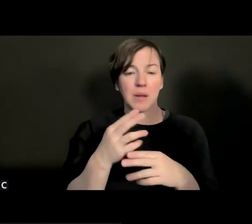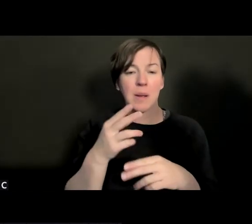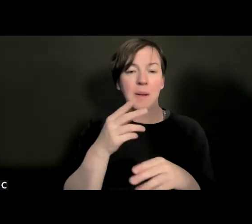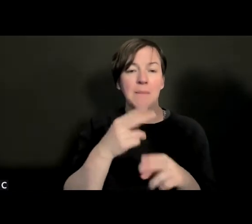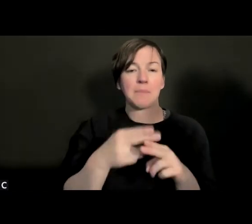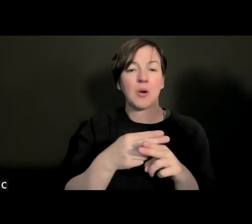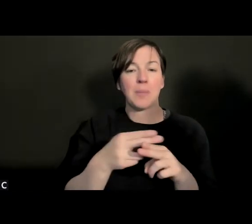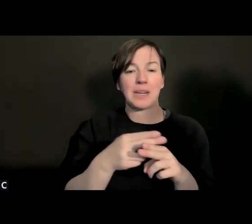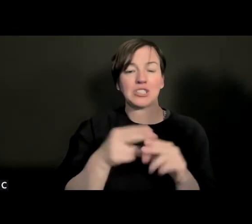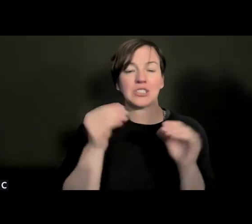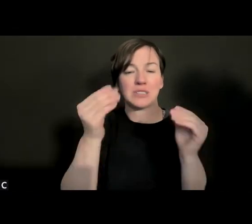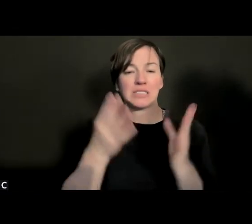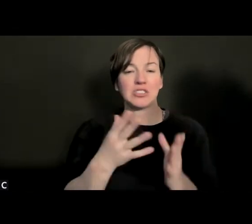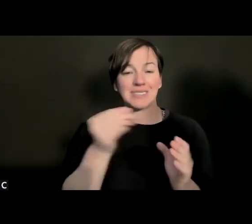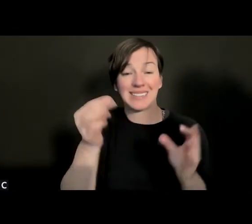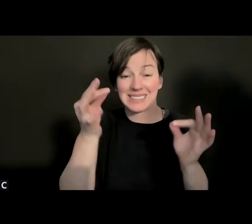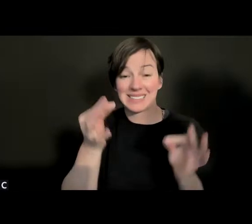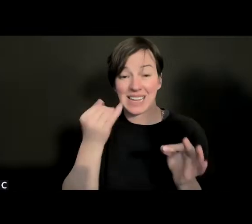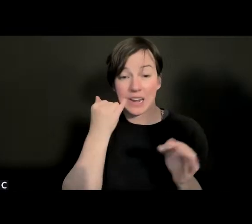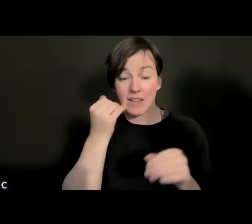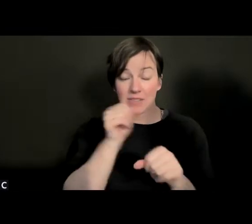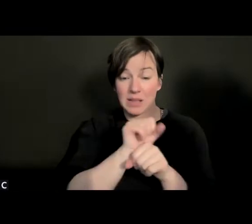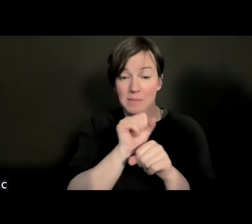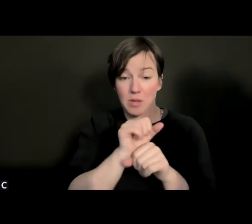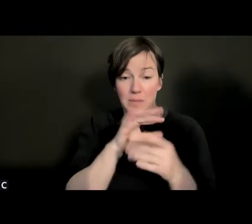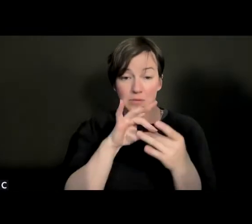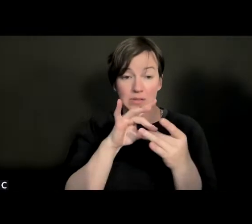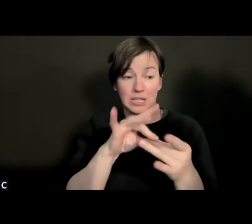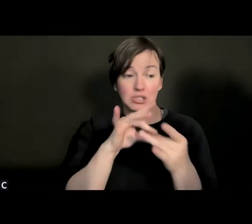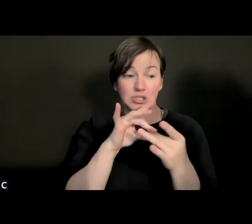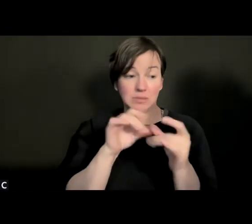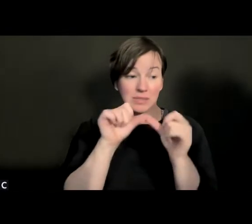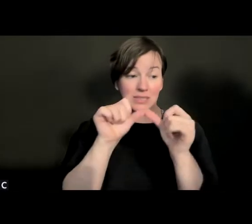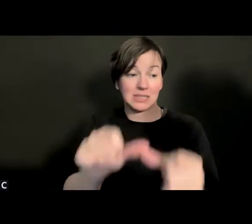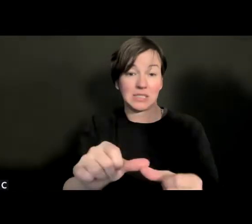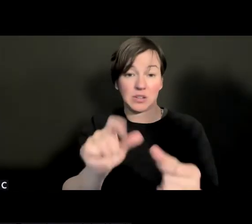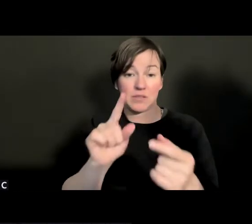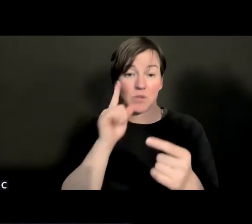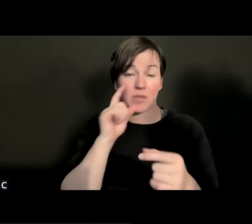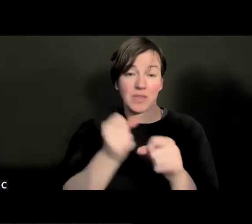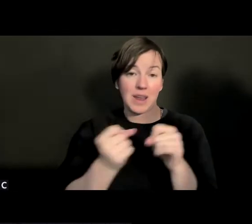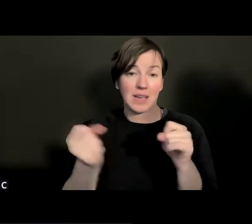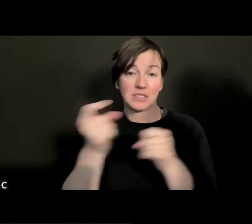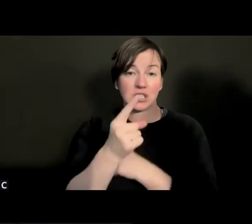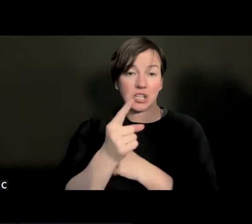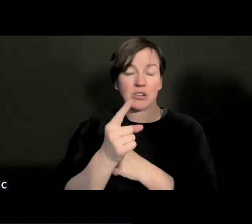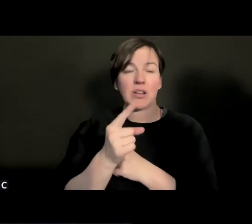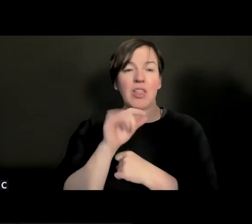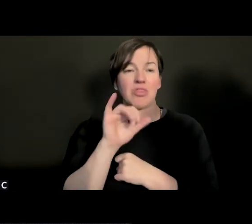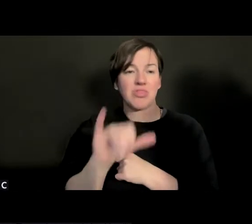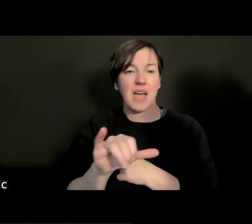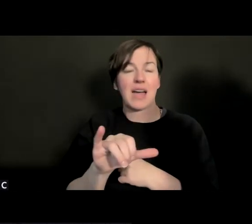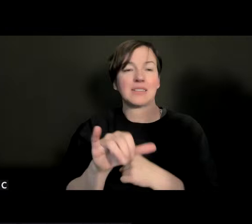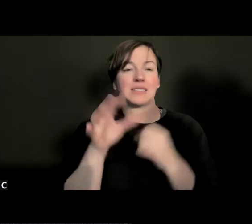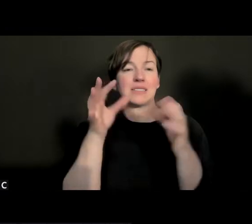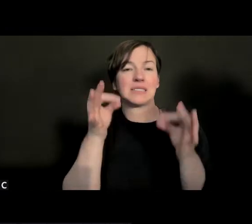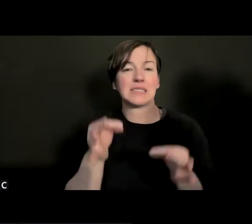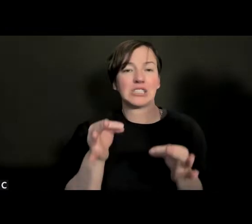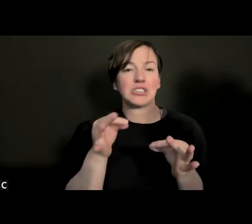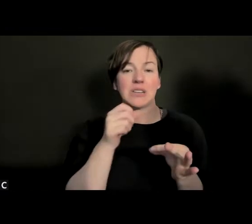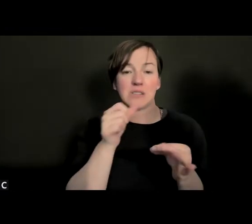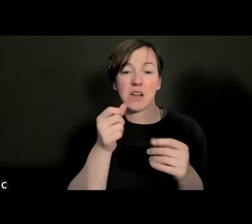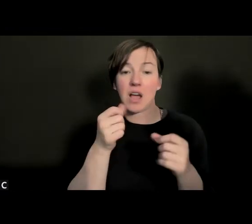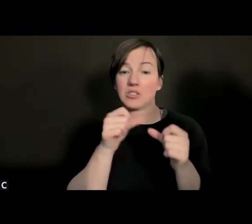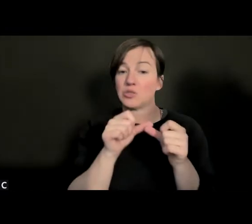as to whether or not the employment relationship will continue into the following school year. The decision not to continue